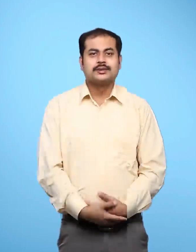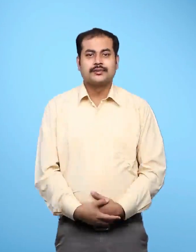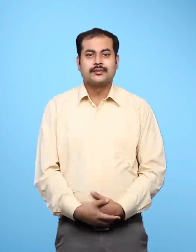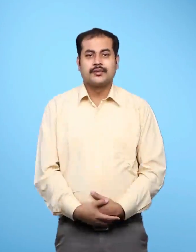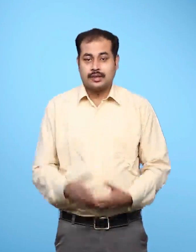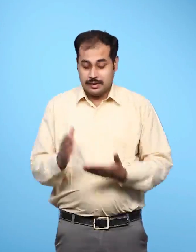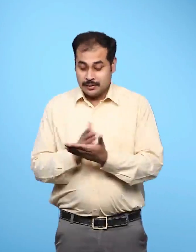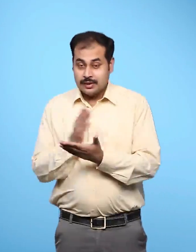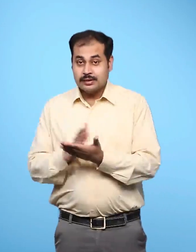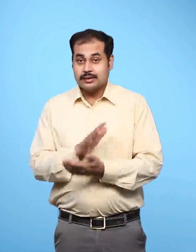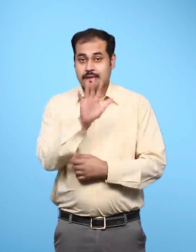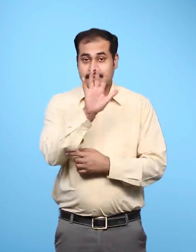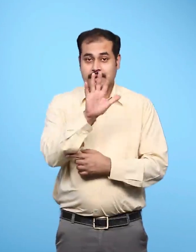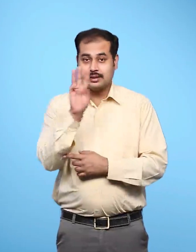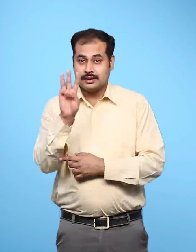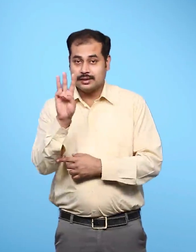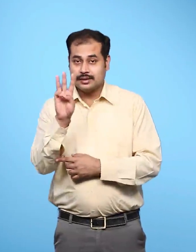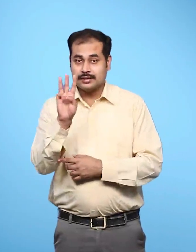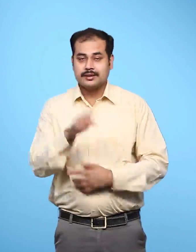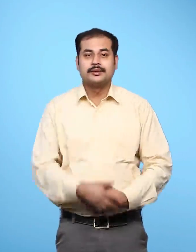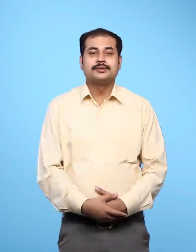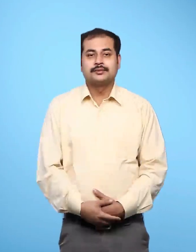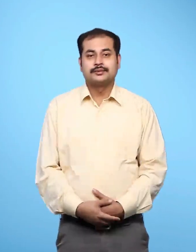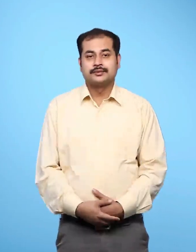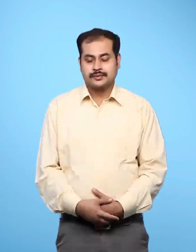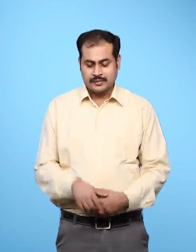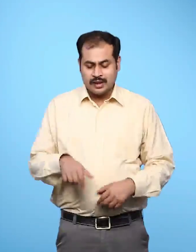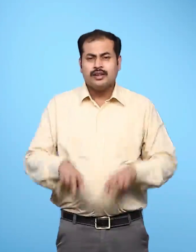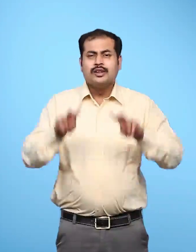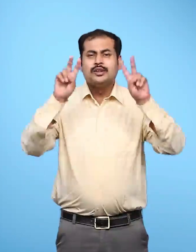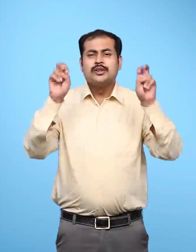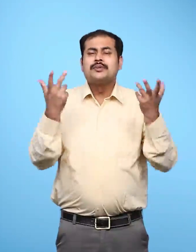Page 53. Thirsty crow.